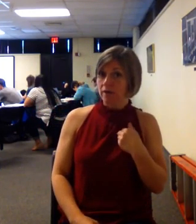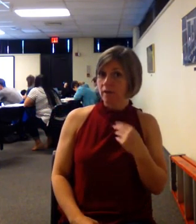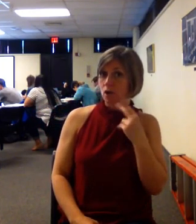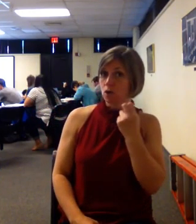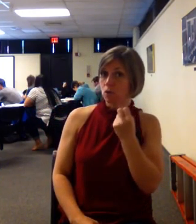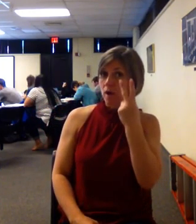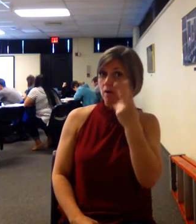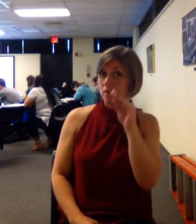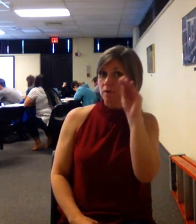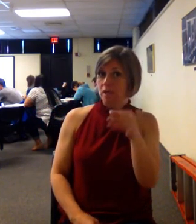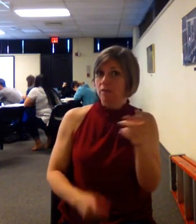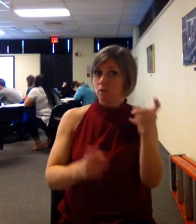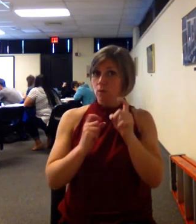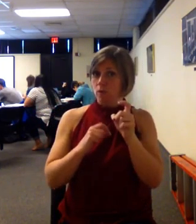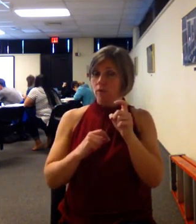the return on the market as a whole.